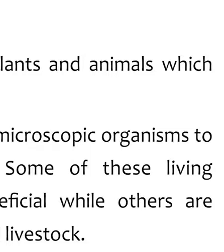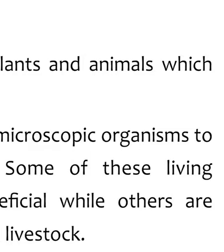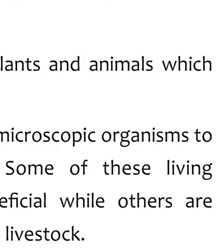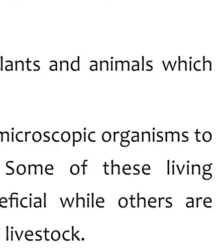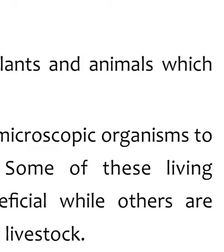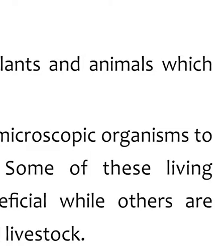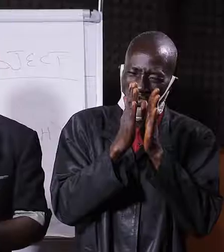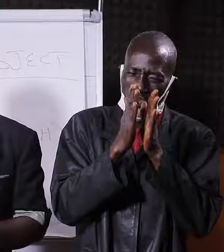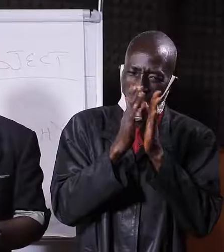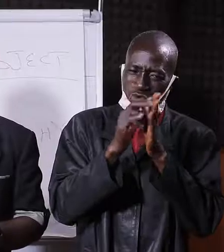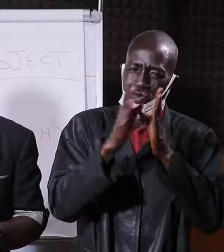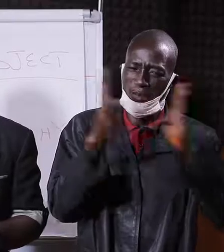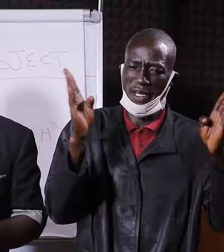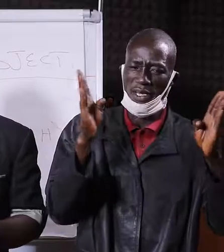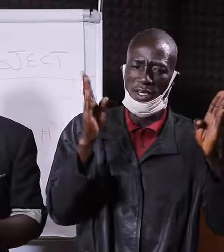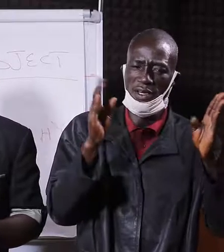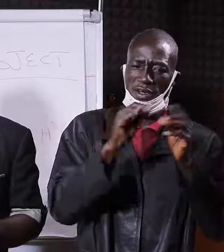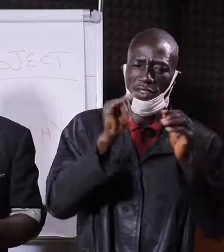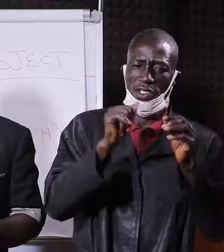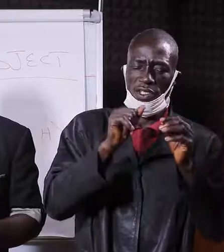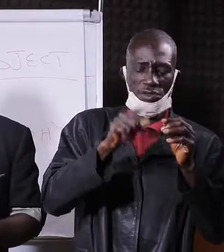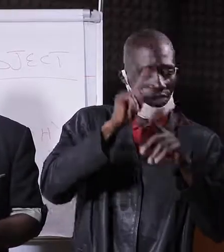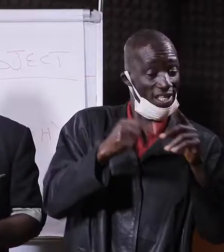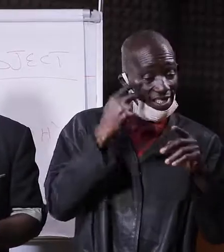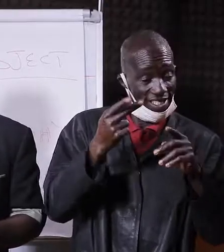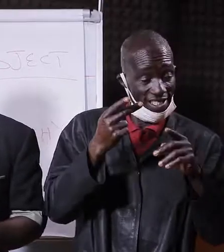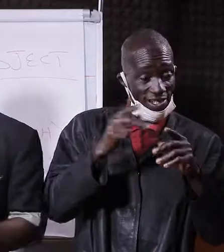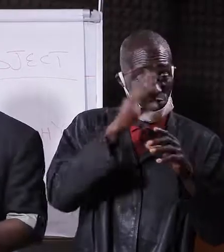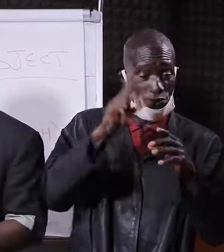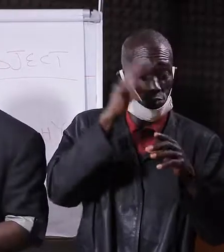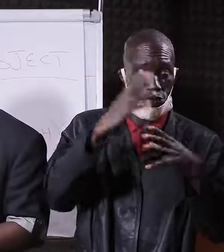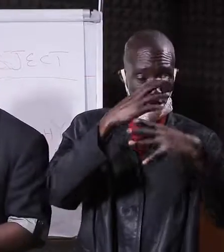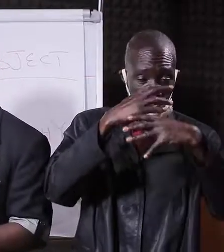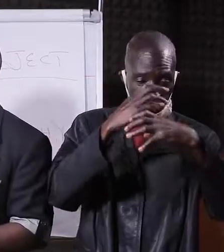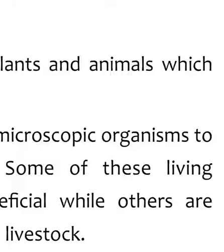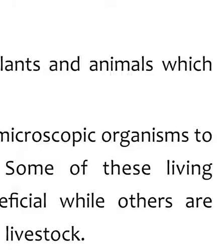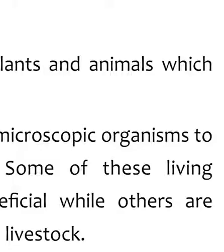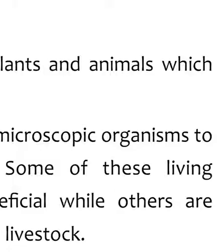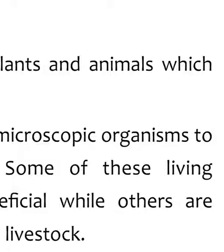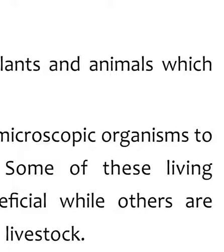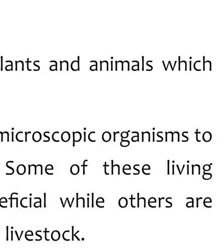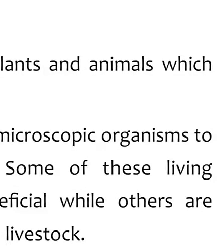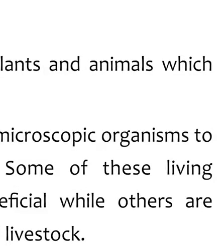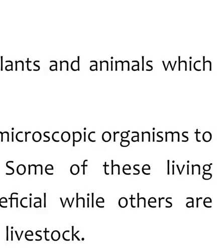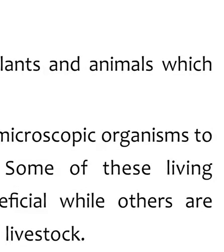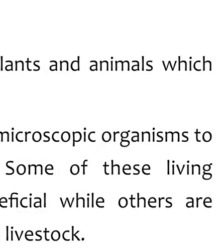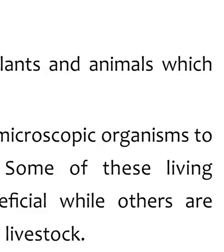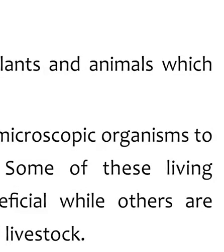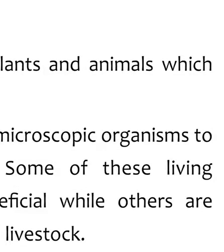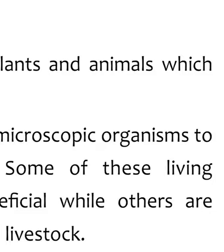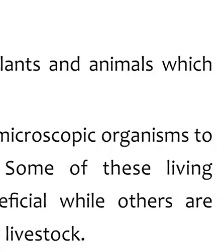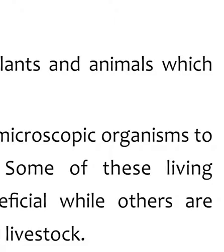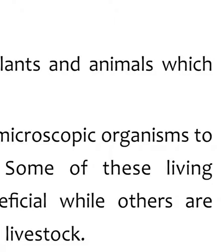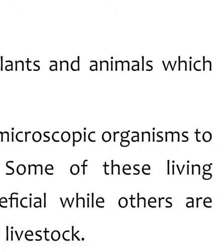microscopic organisms, that is, organisms that you cannot see with the naked eyes, to bigger